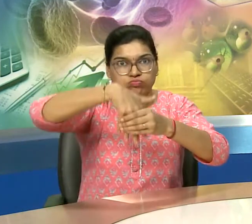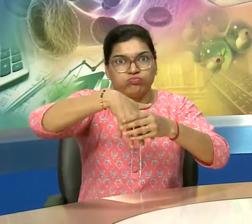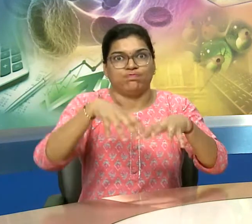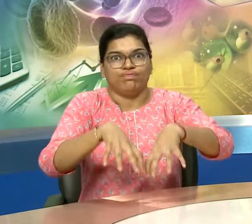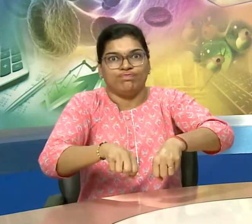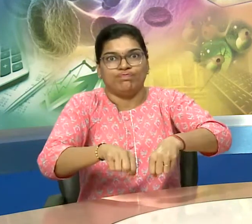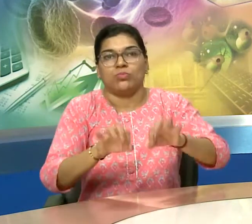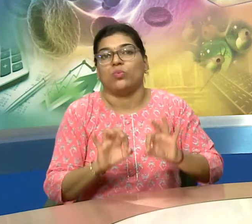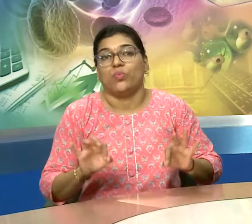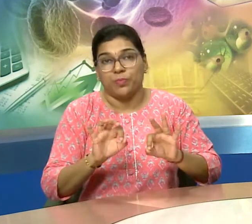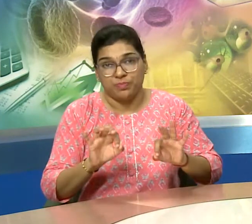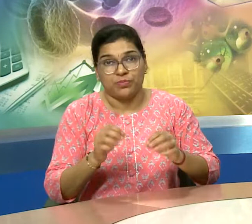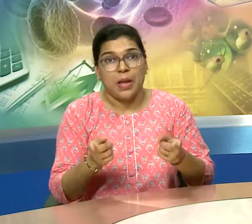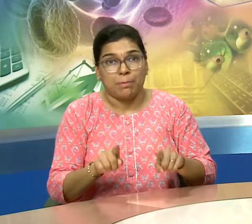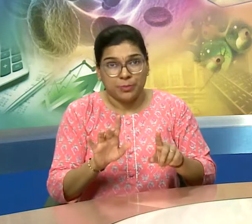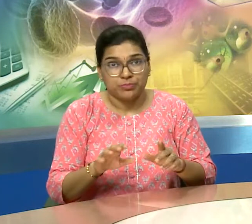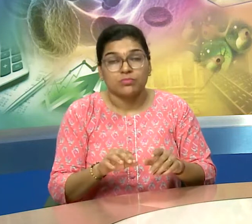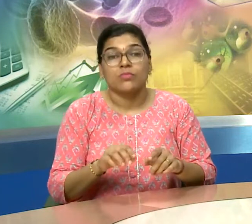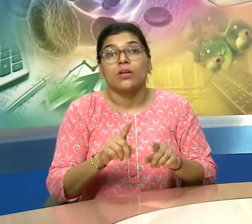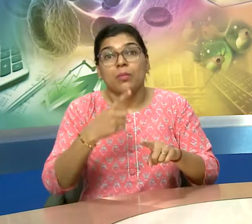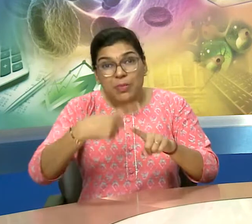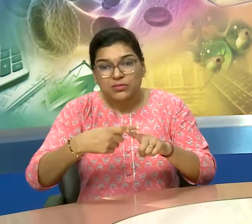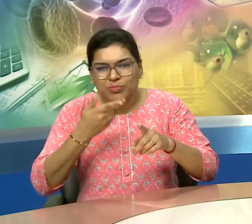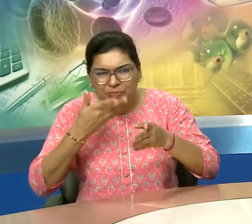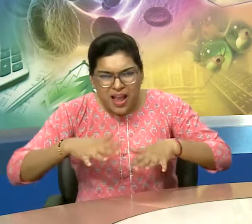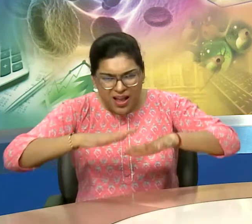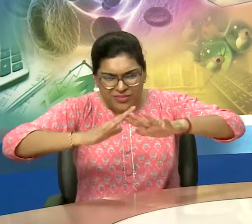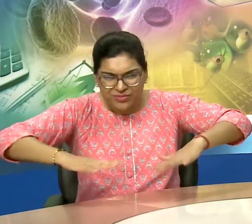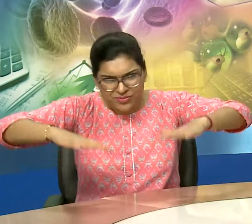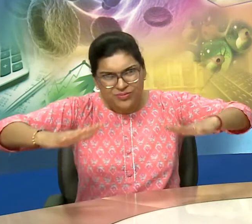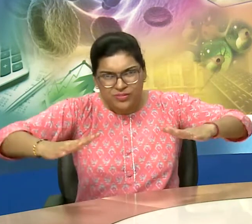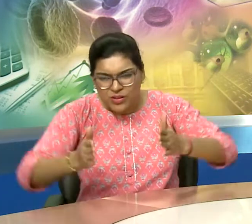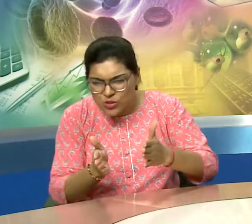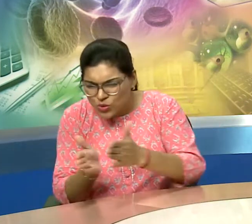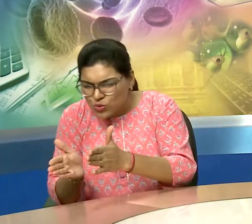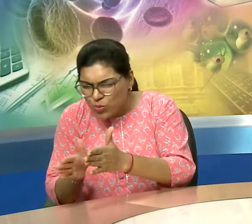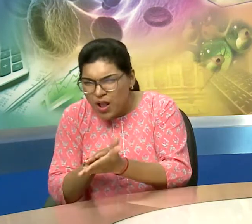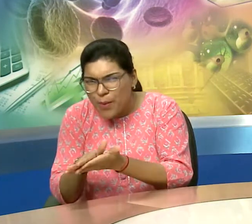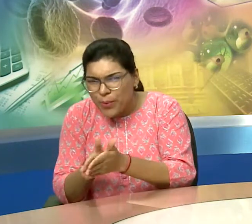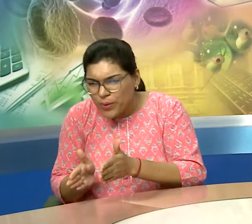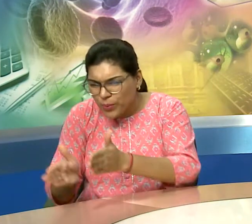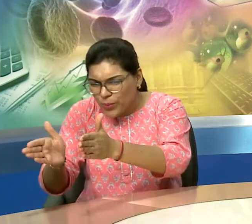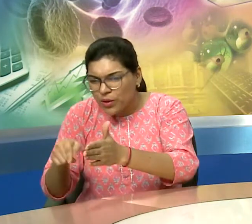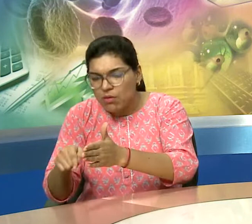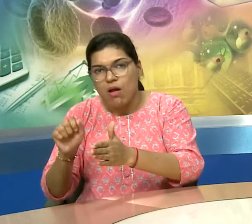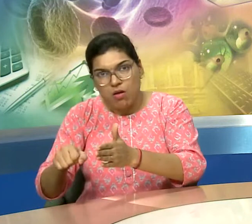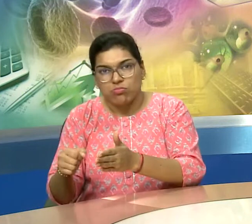to keep hold of at that place. But when forests are cut, then the erosion will